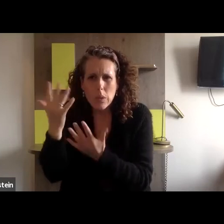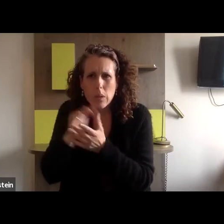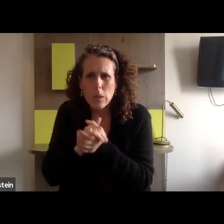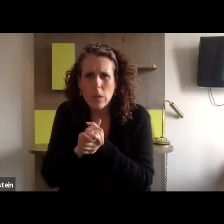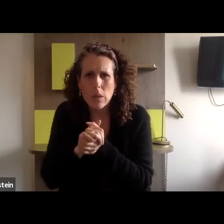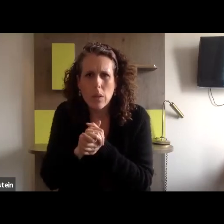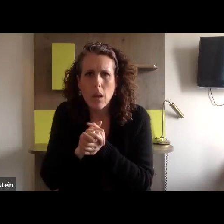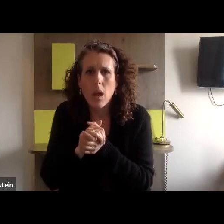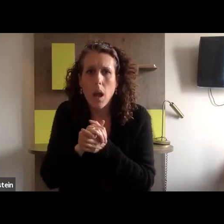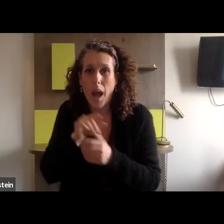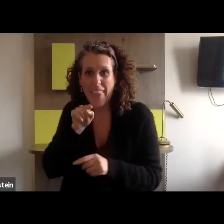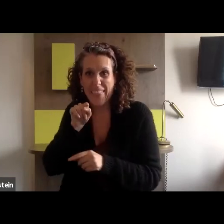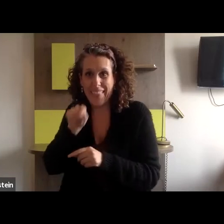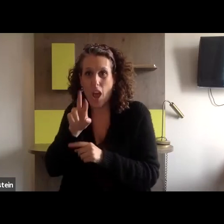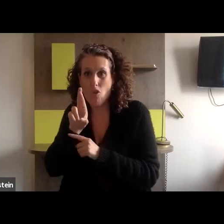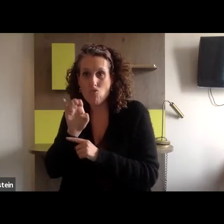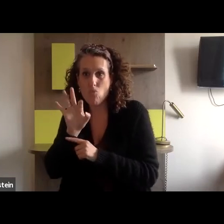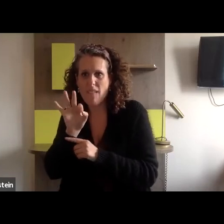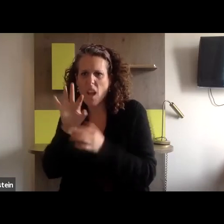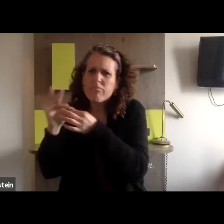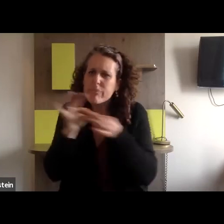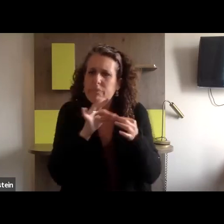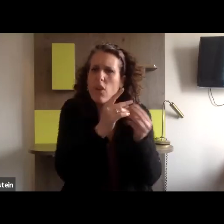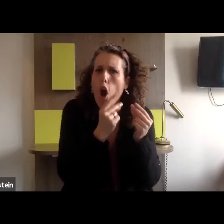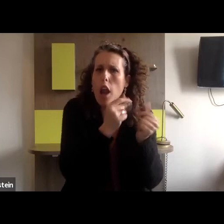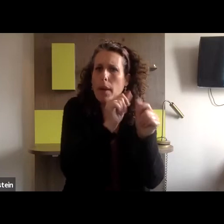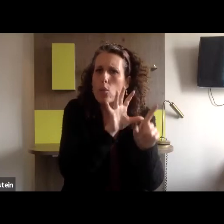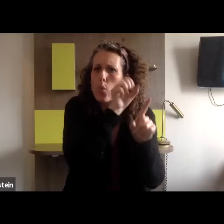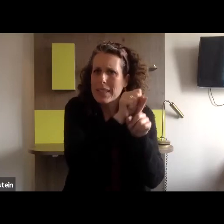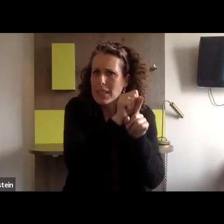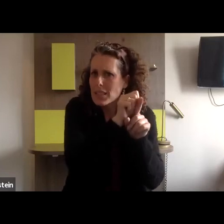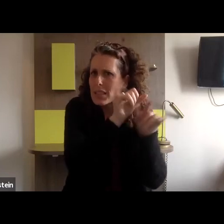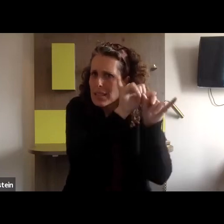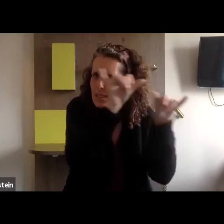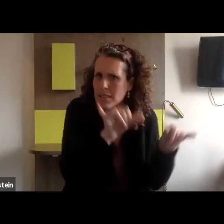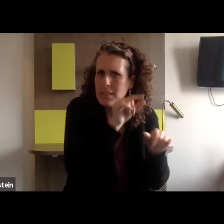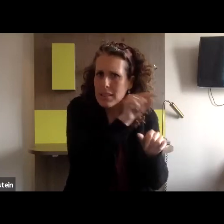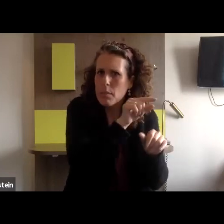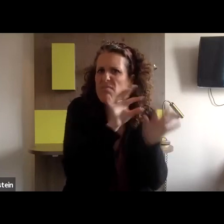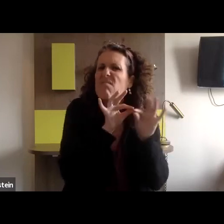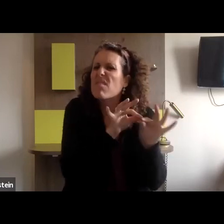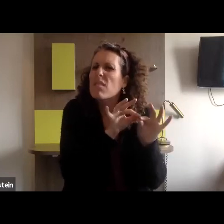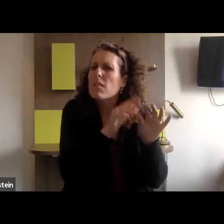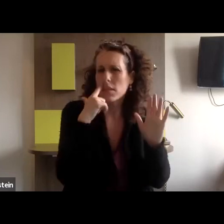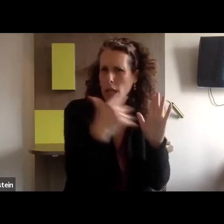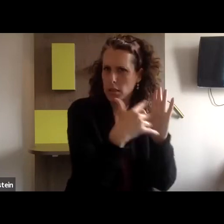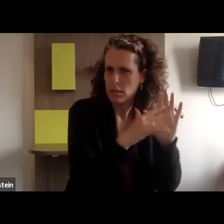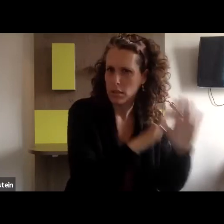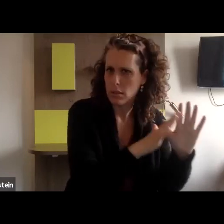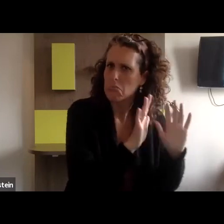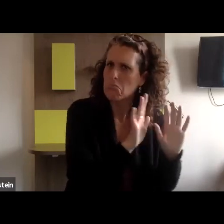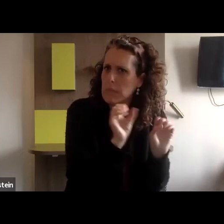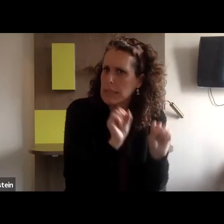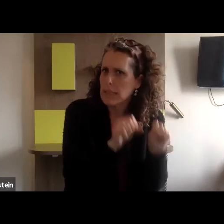automatic recognition system, which should be applied, which is applied to testing, but also we need to